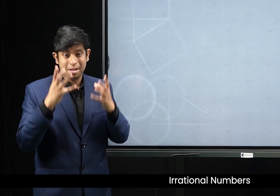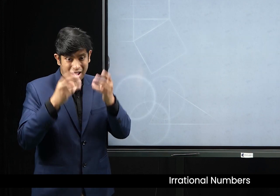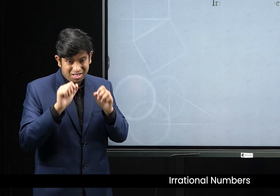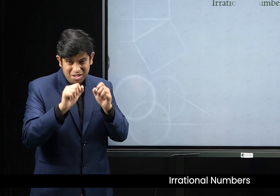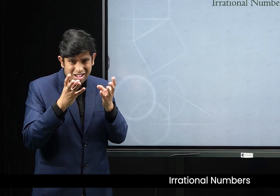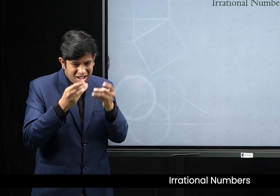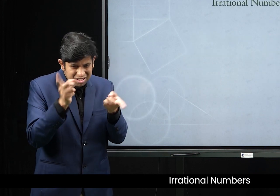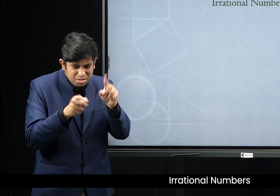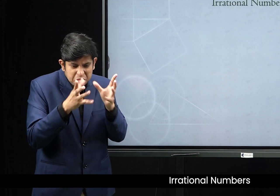Irrational numbers.